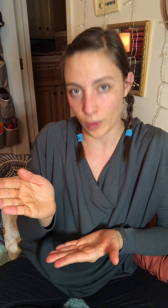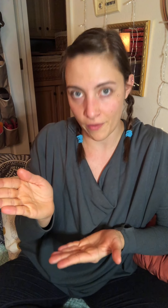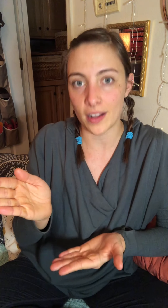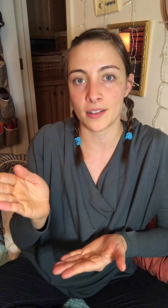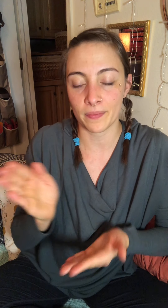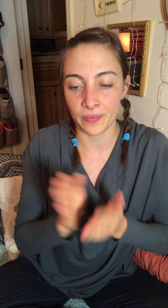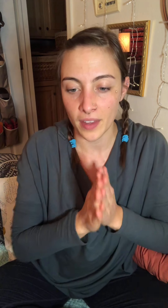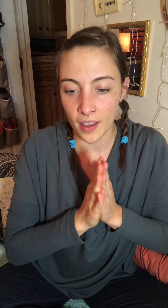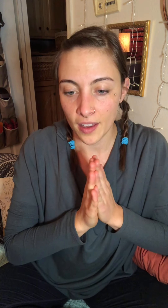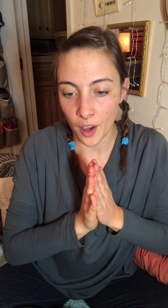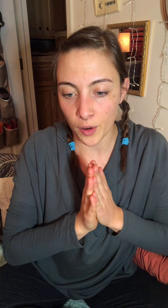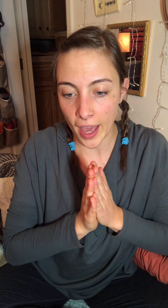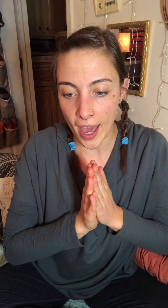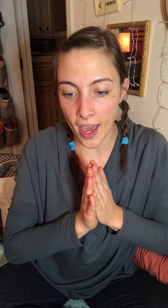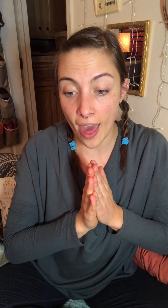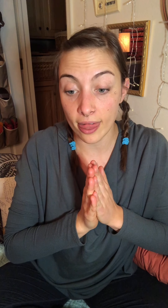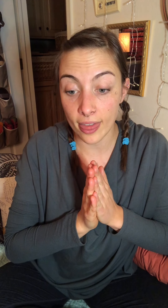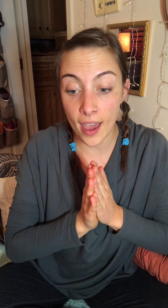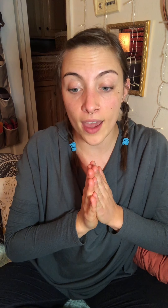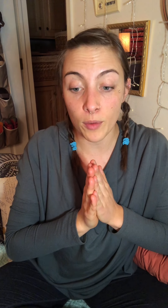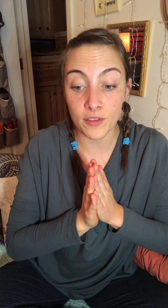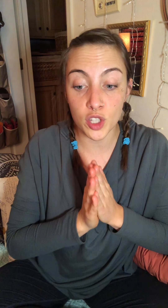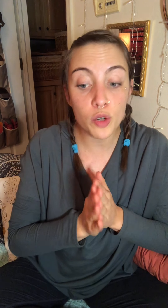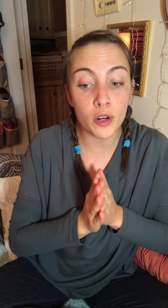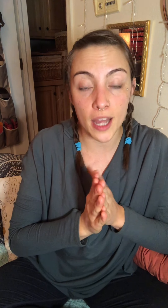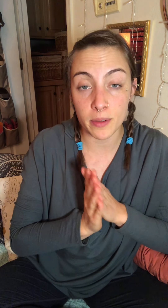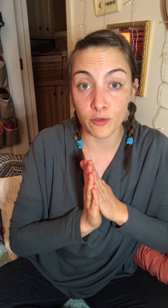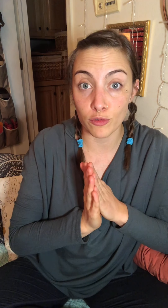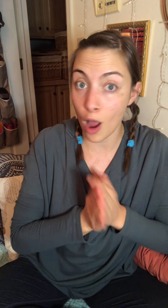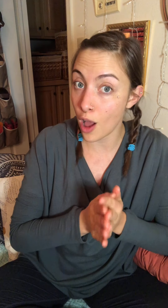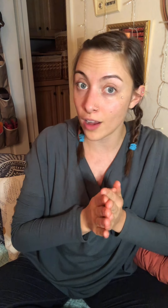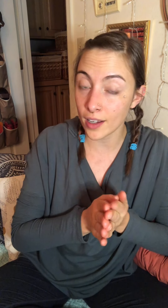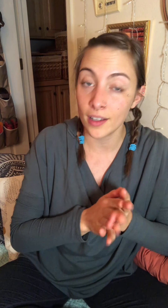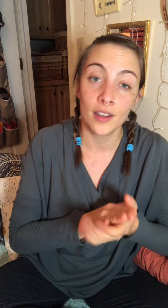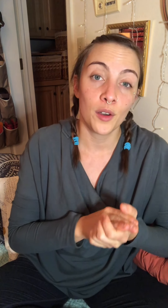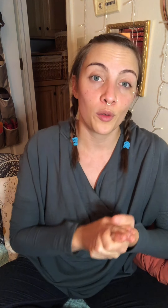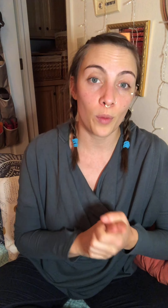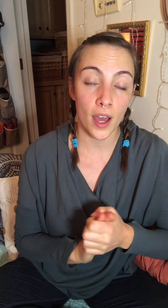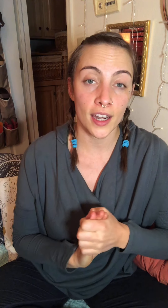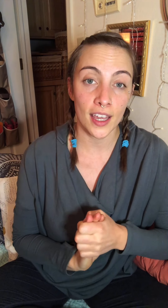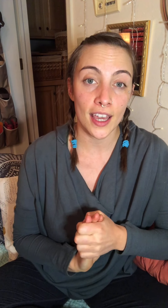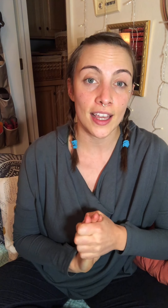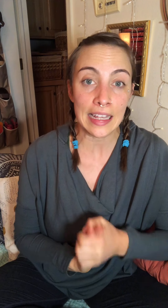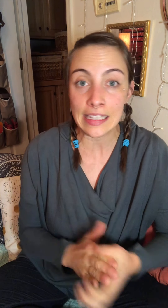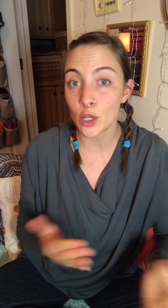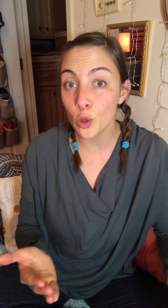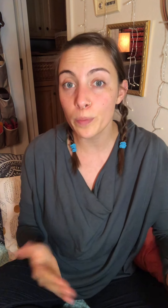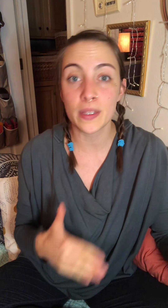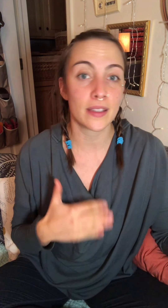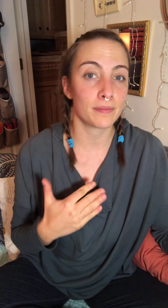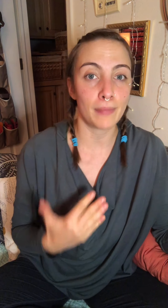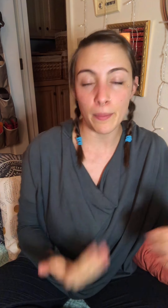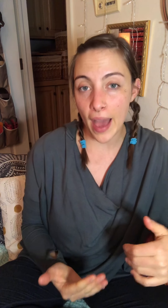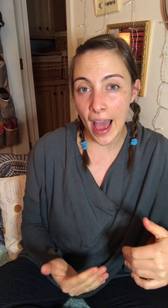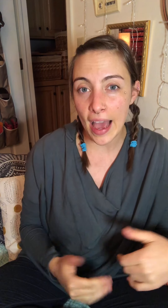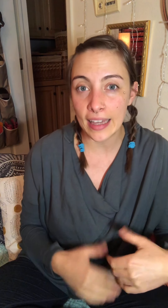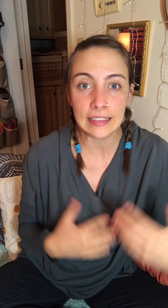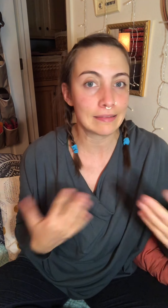Perfect. Okay, and then we have 2 more types of wrong. One is, oops, my bad, a